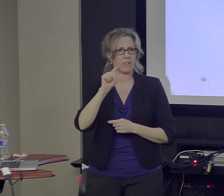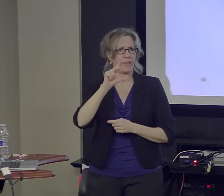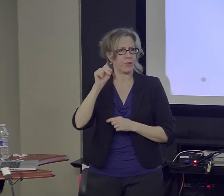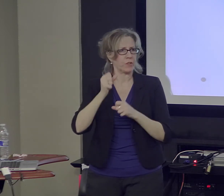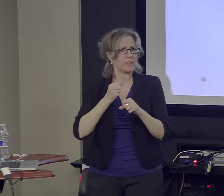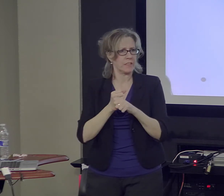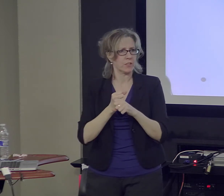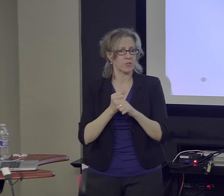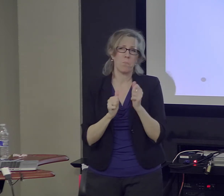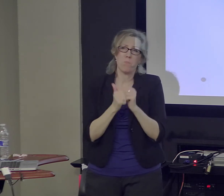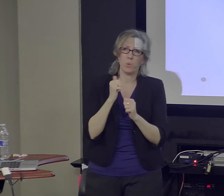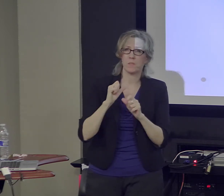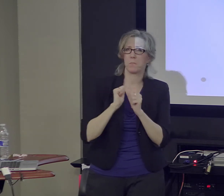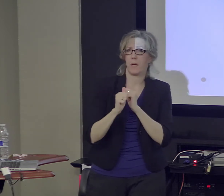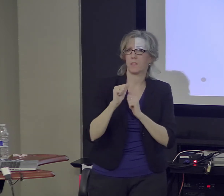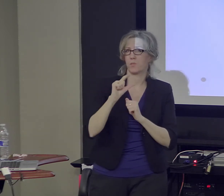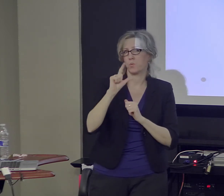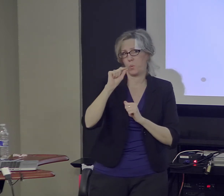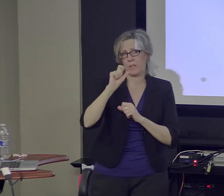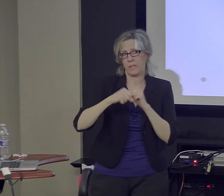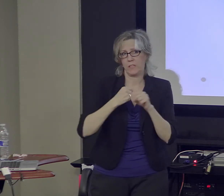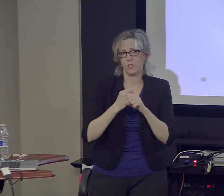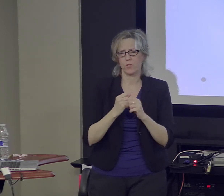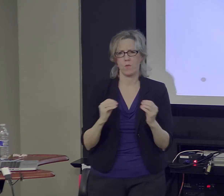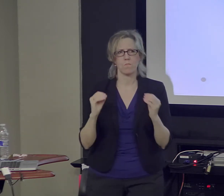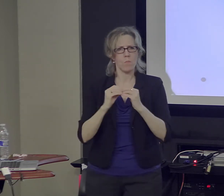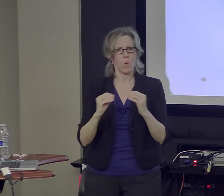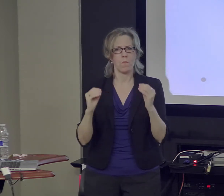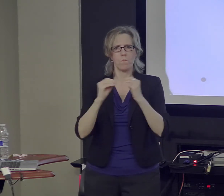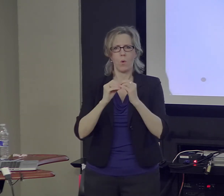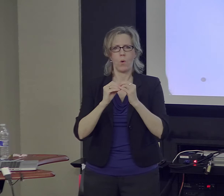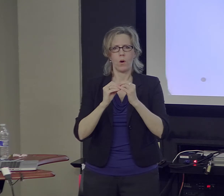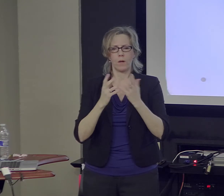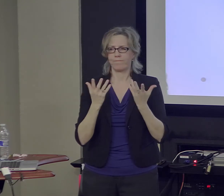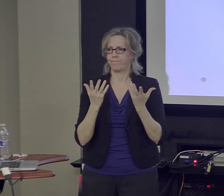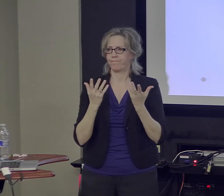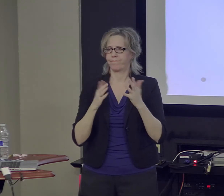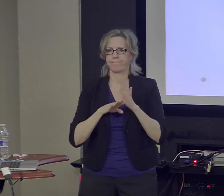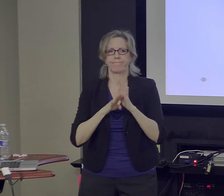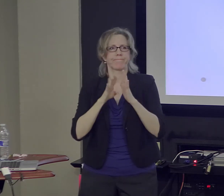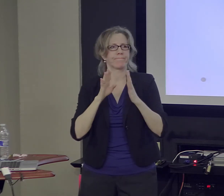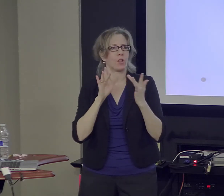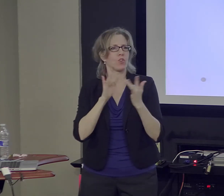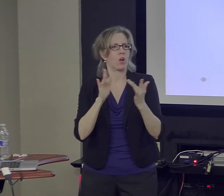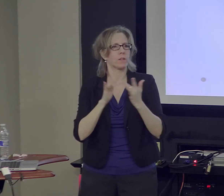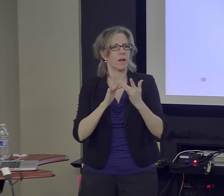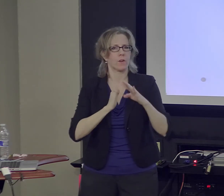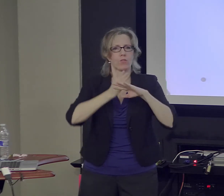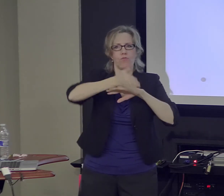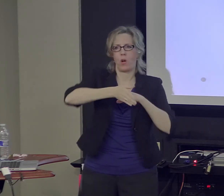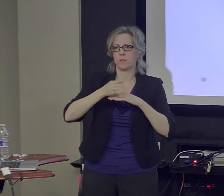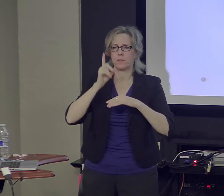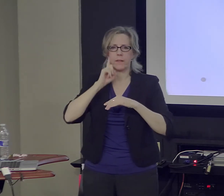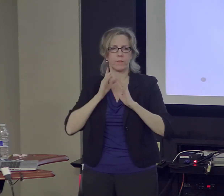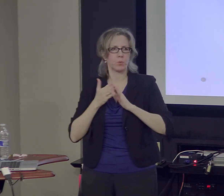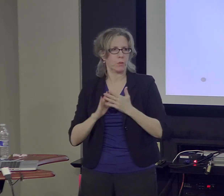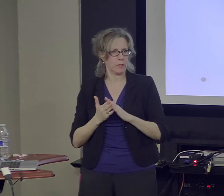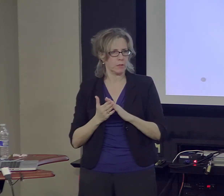And so I would say for the last 10, 20 years, maybe even more than the last 20 years, there's been